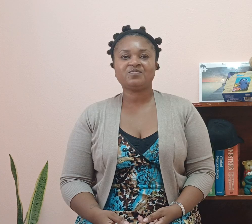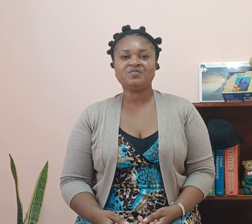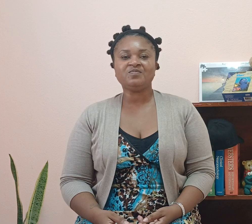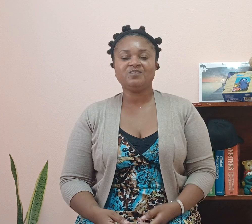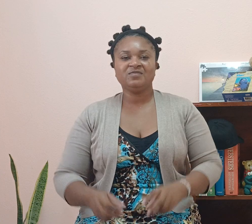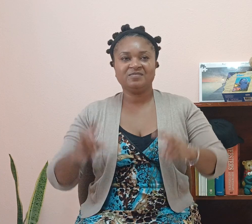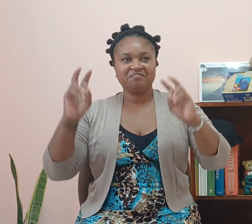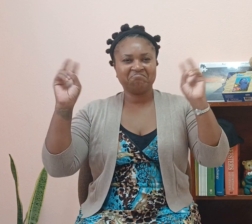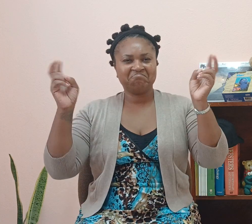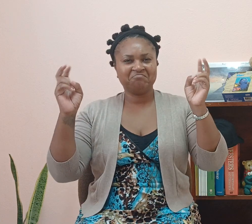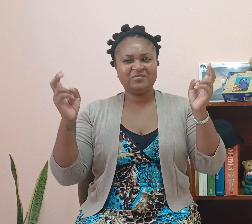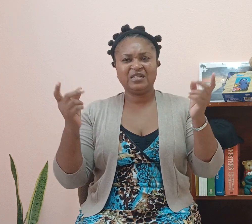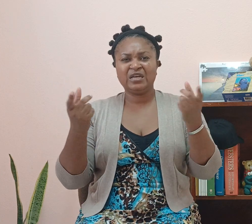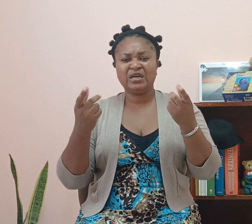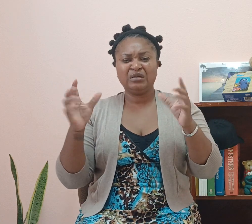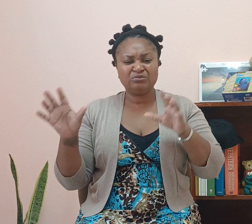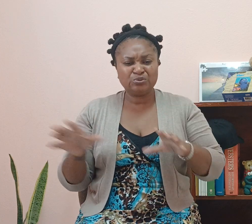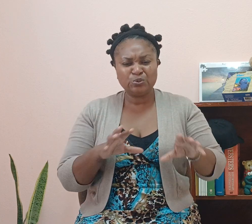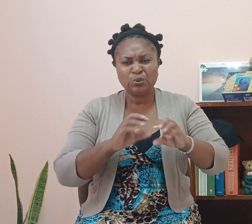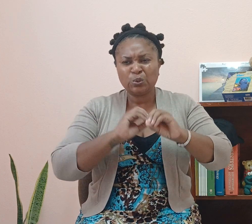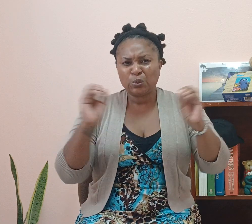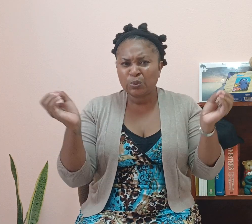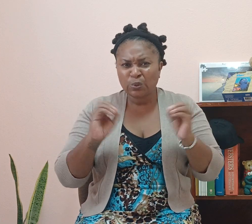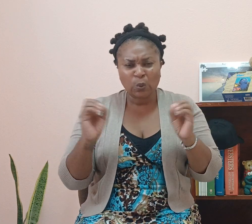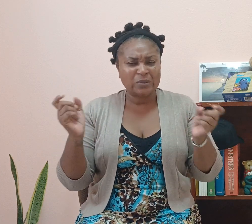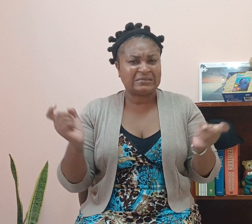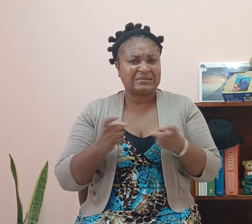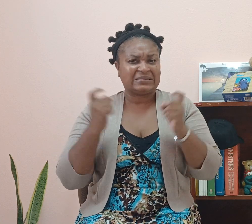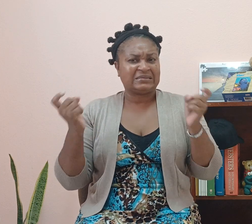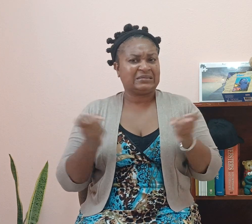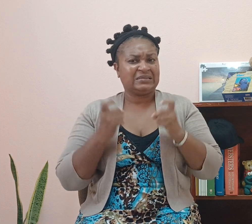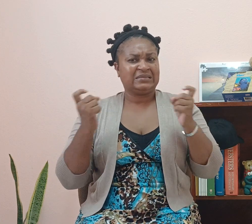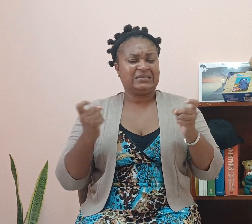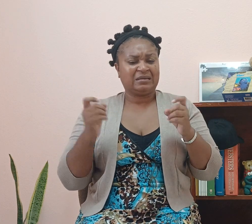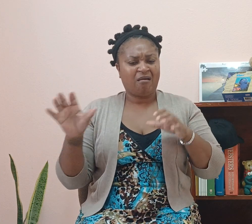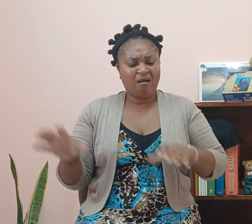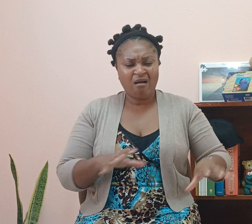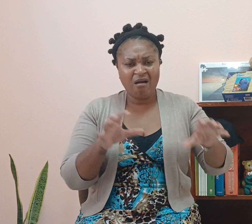Do No Sinful Action by Cecil Frances Alexander,